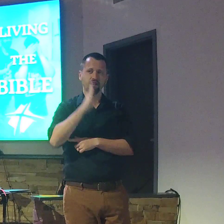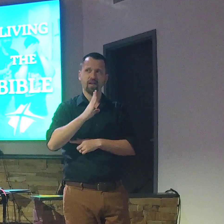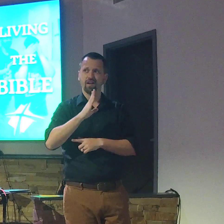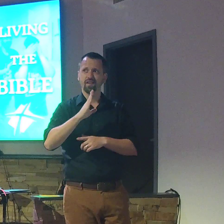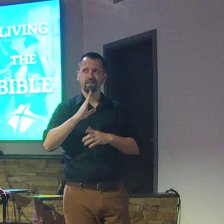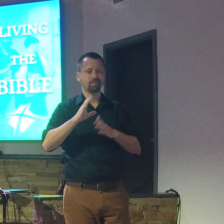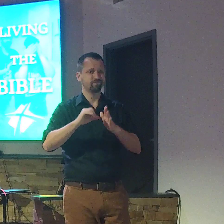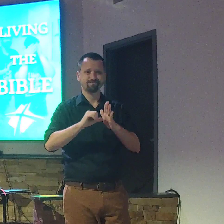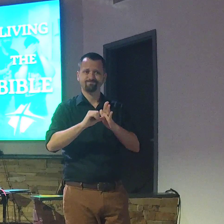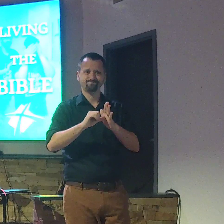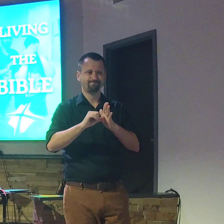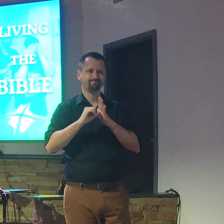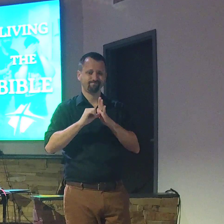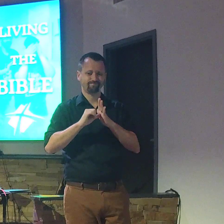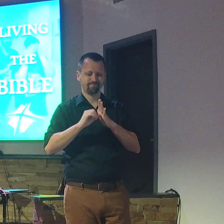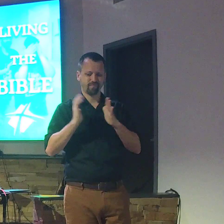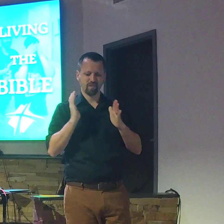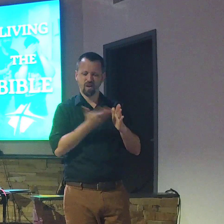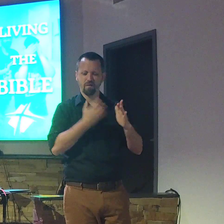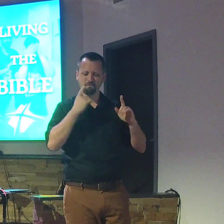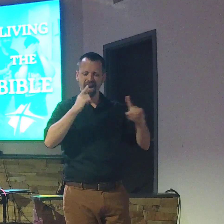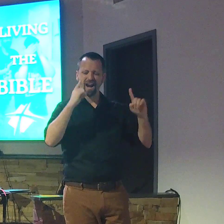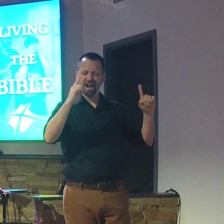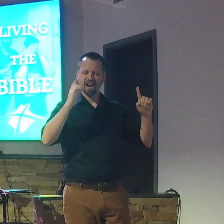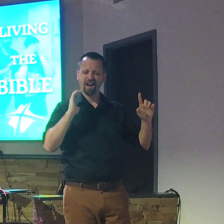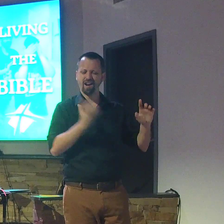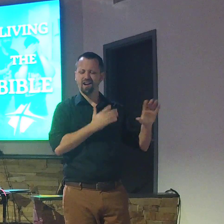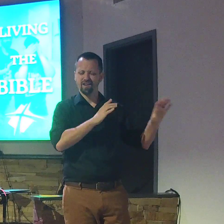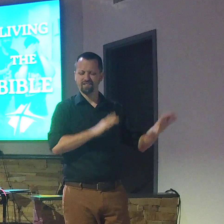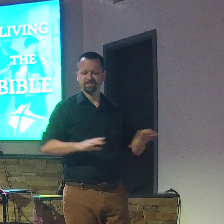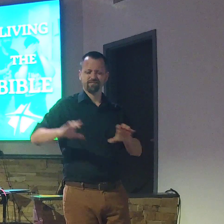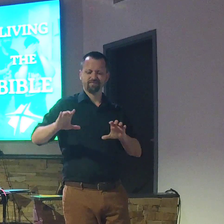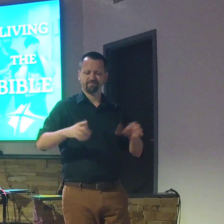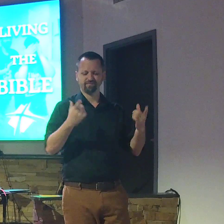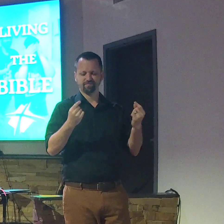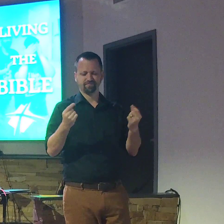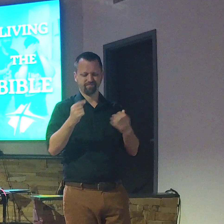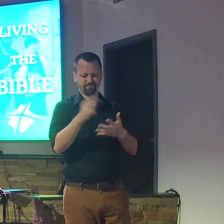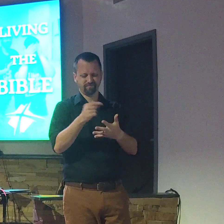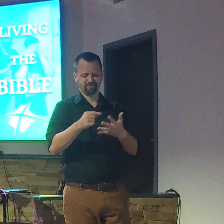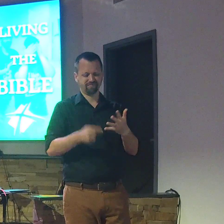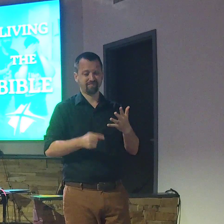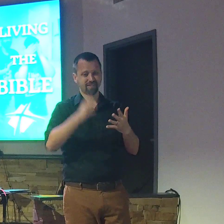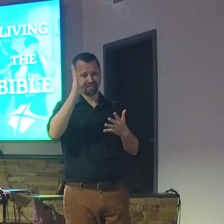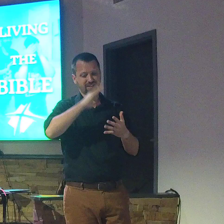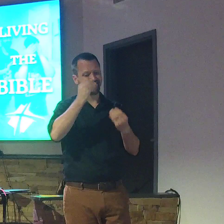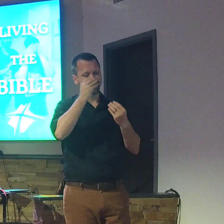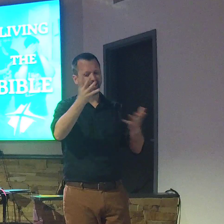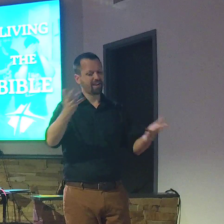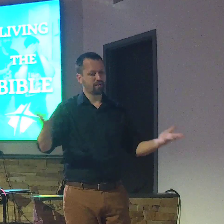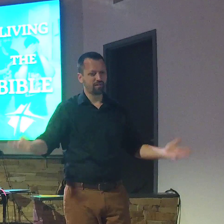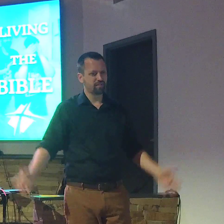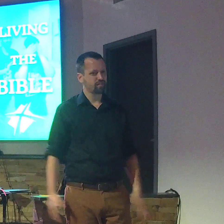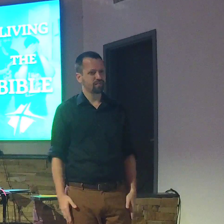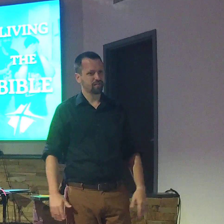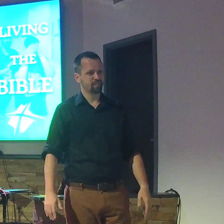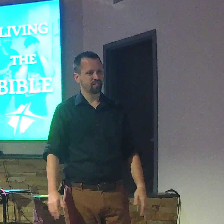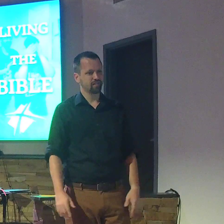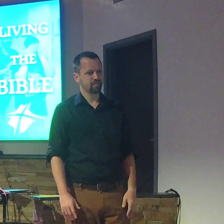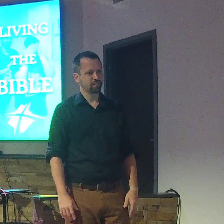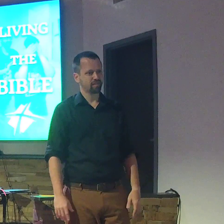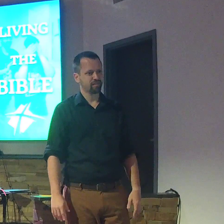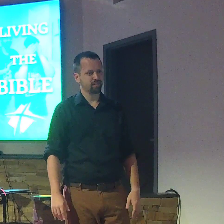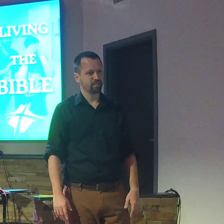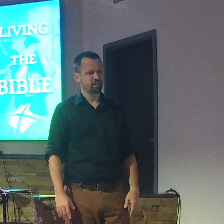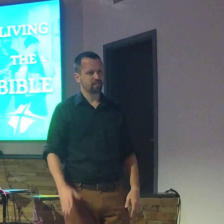impressed with our fame, what we've done, where we've been. All that doesn't matter a whole lot to God. What